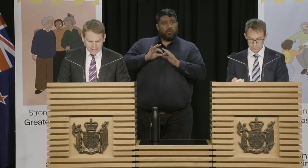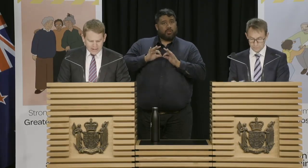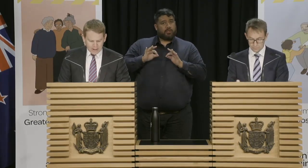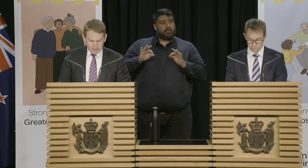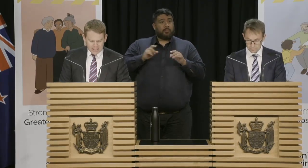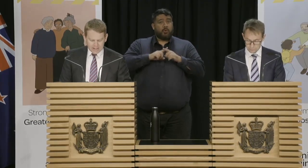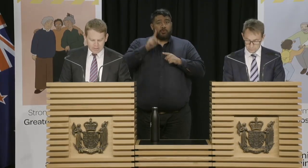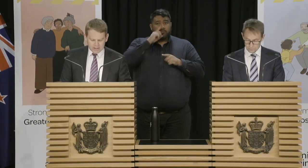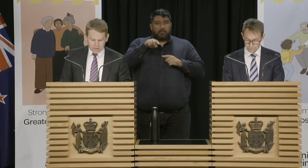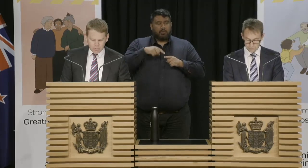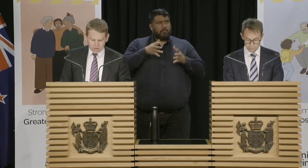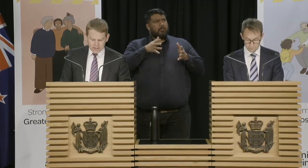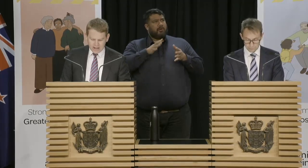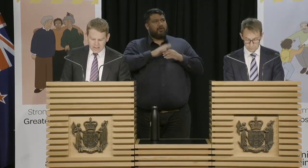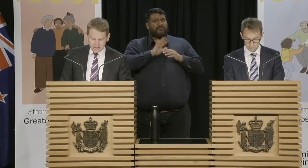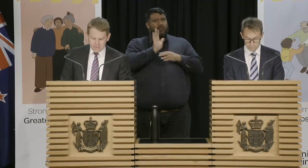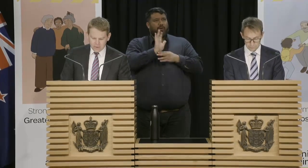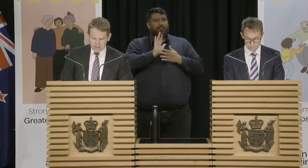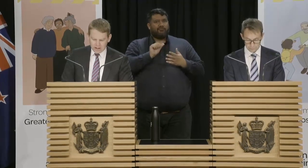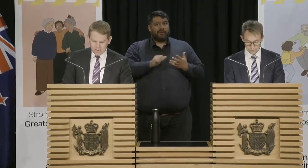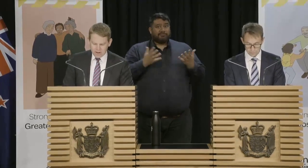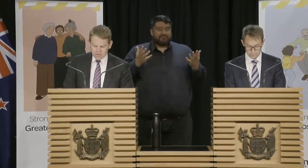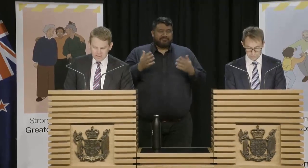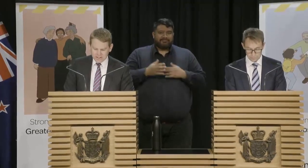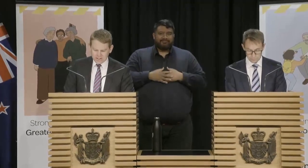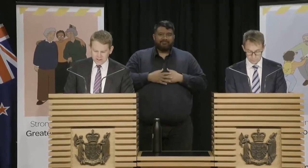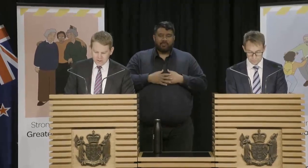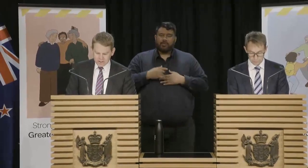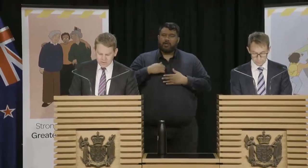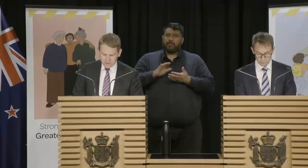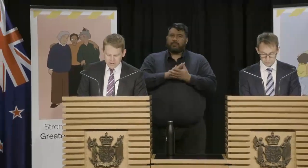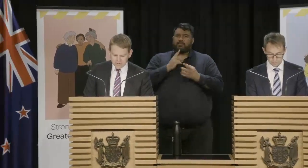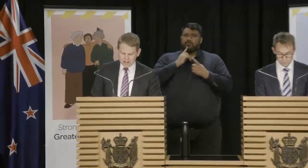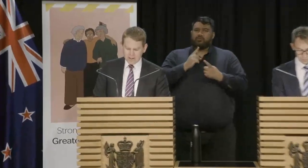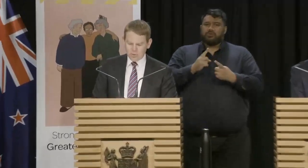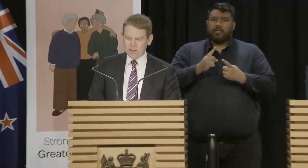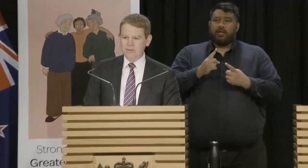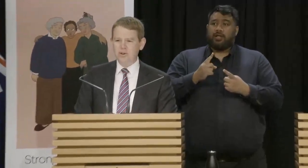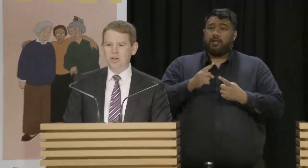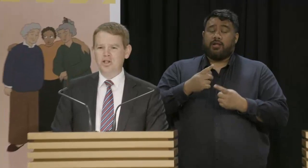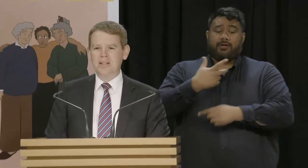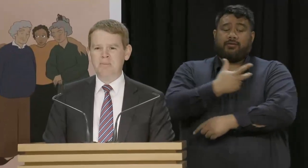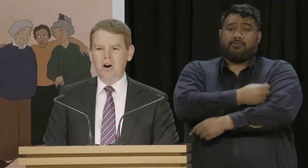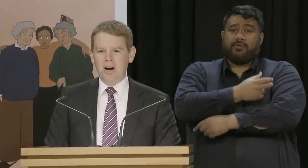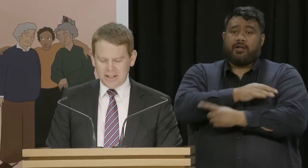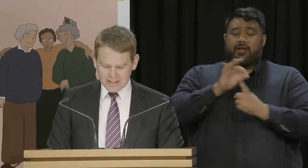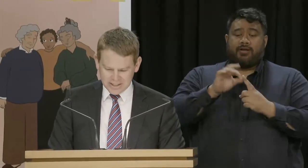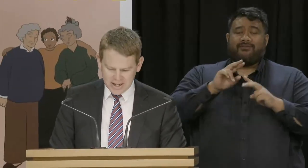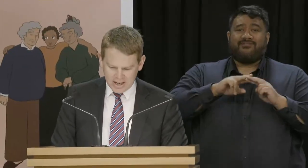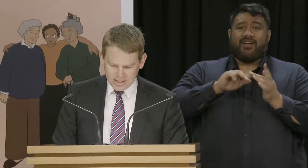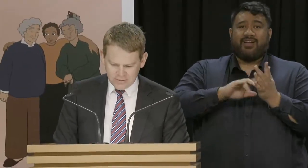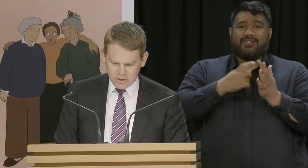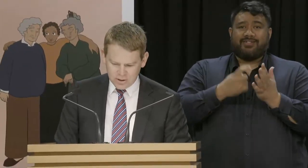weather, I'm particularly pleased to report today that the first 360 doses of the Pfizer vaccine were delivered to the Chatham